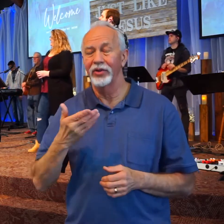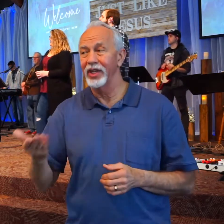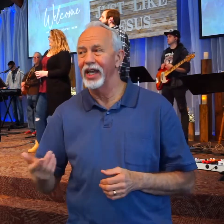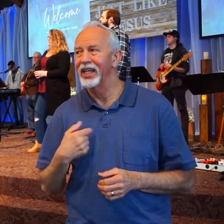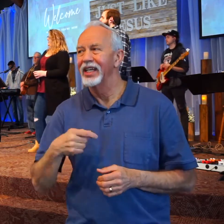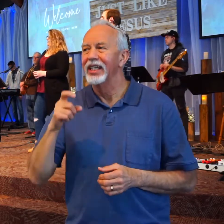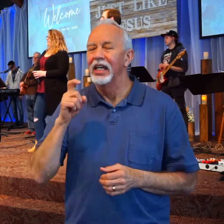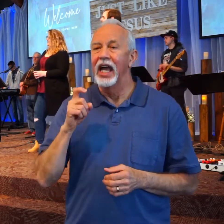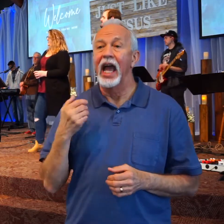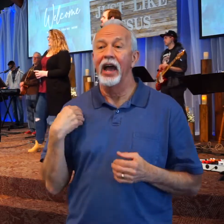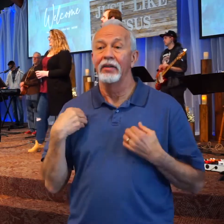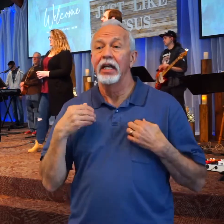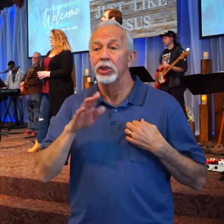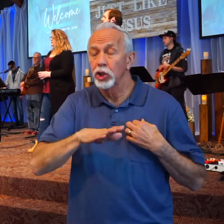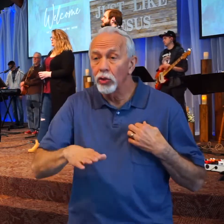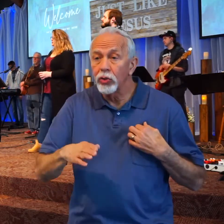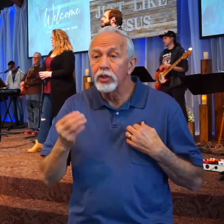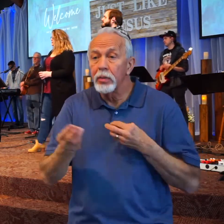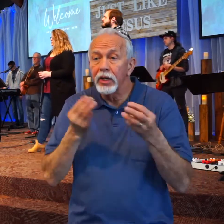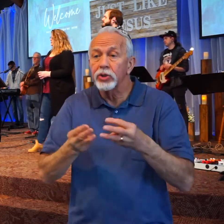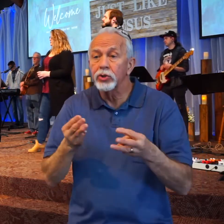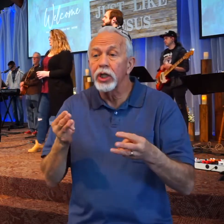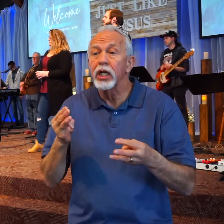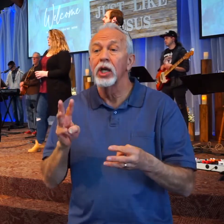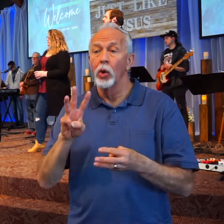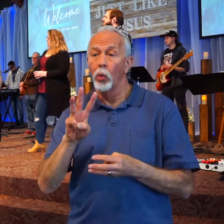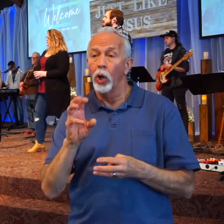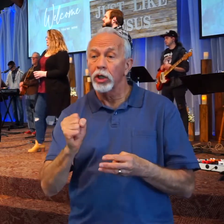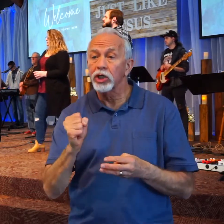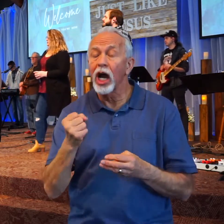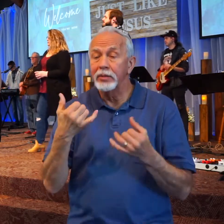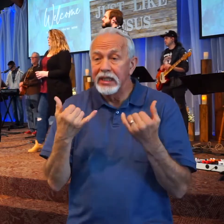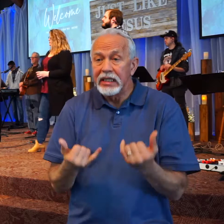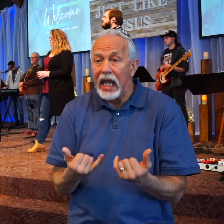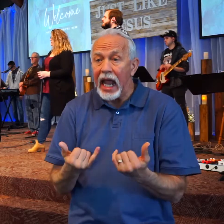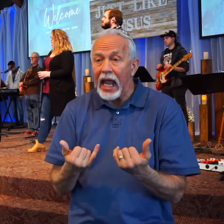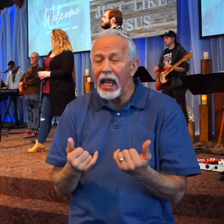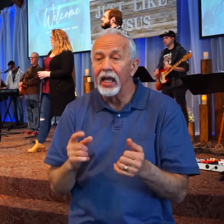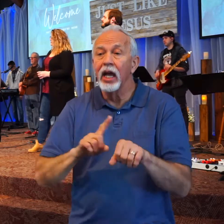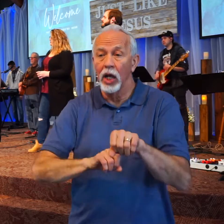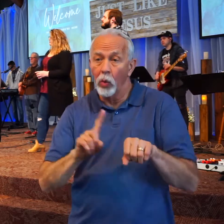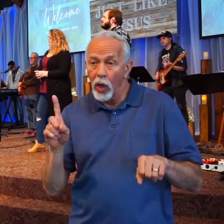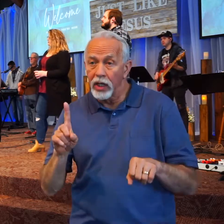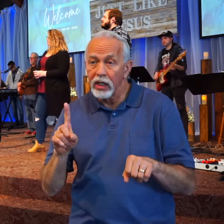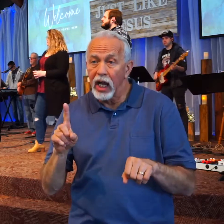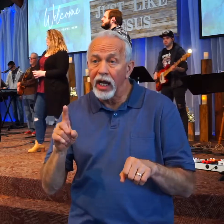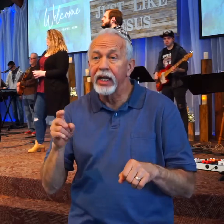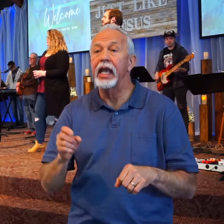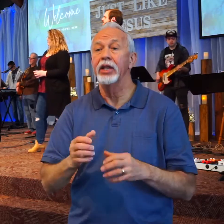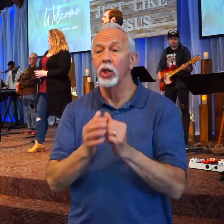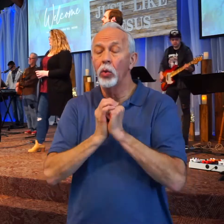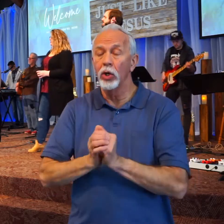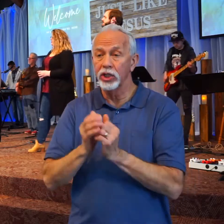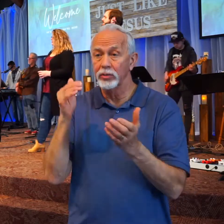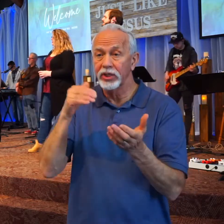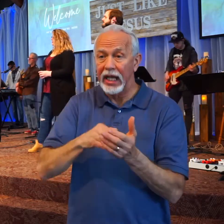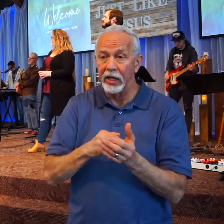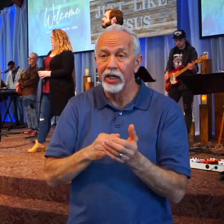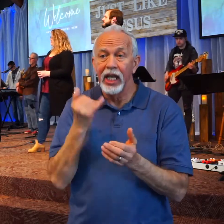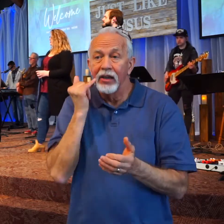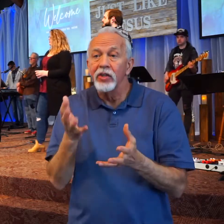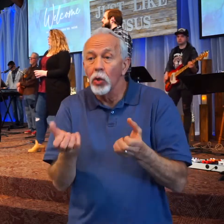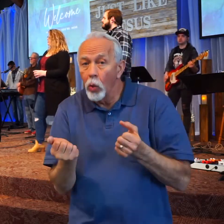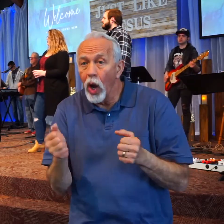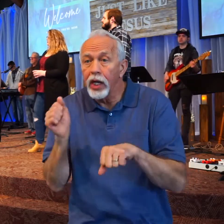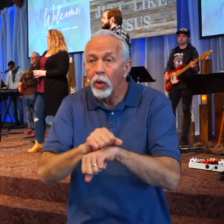have a children's ministry workshop today at 1 p.m. here in the worship center. So if you work with children, want to work with